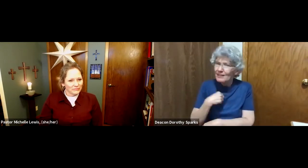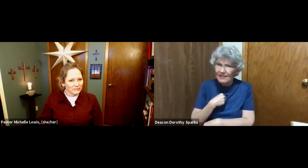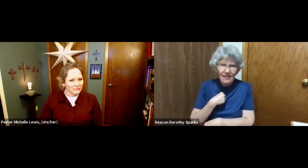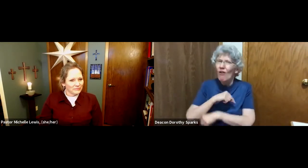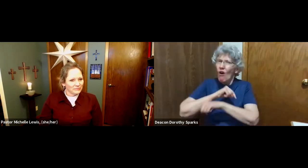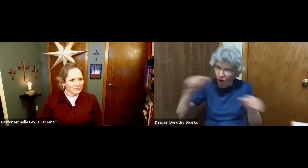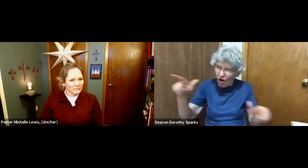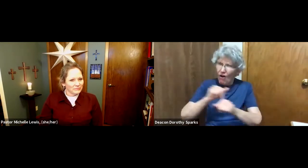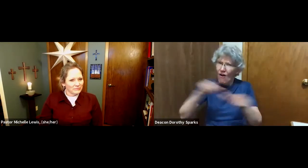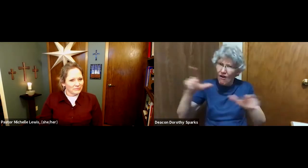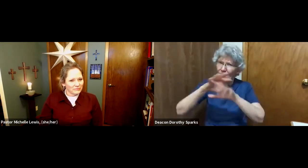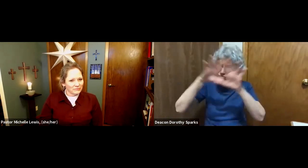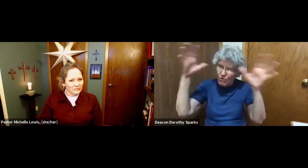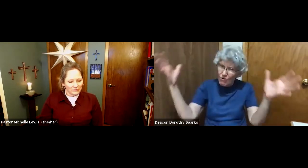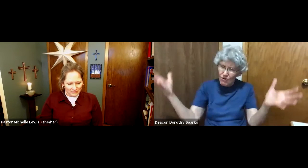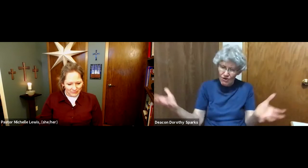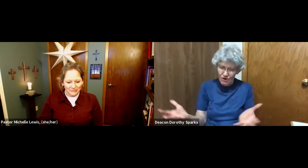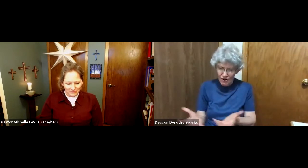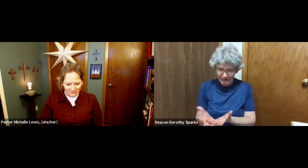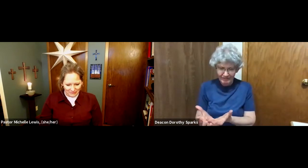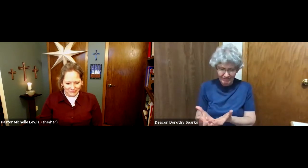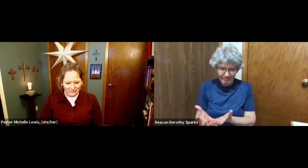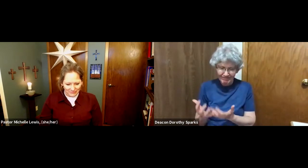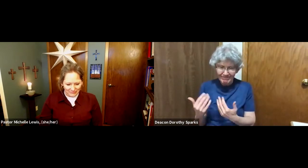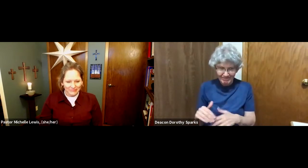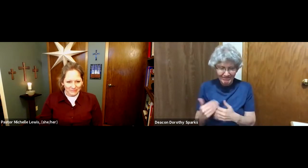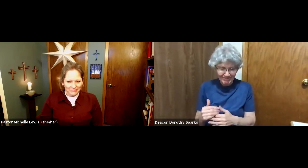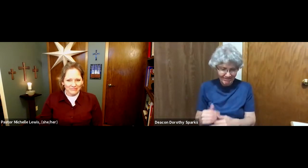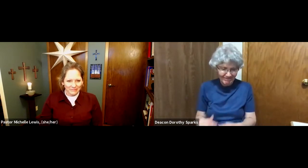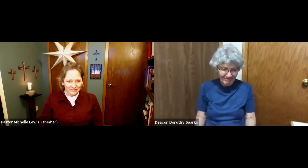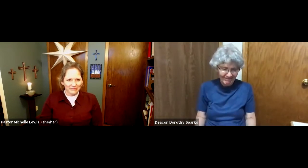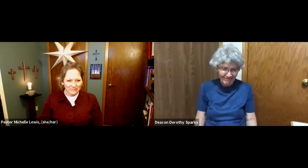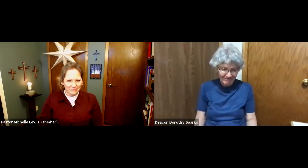not just some of us, but every one of us.